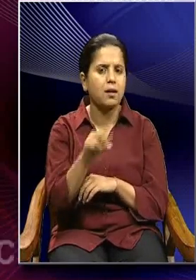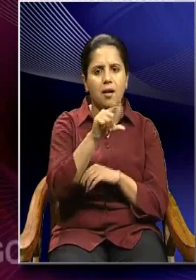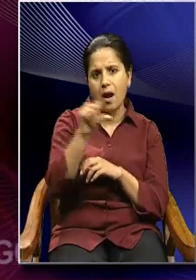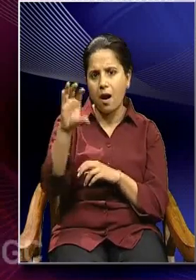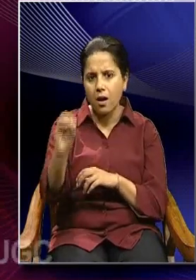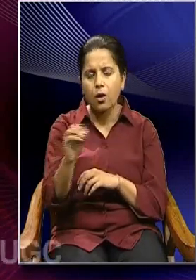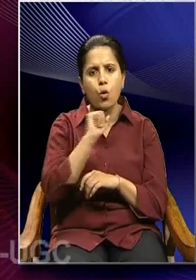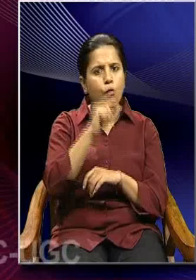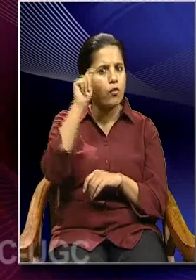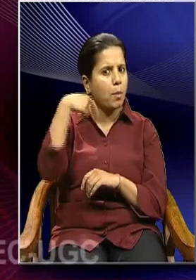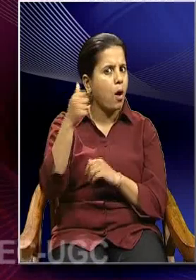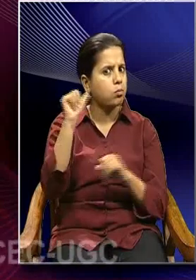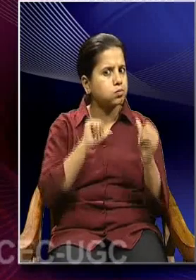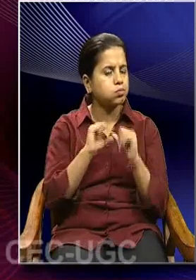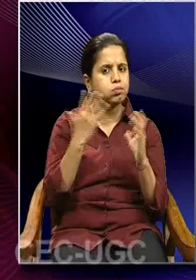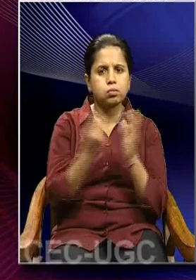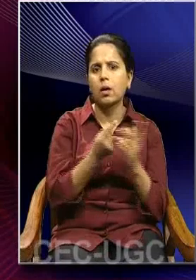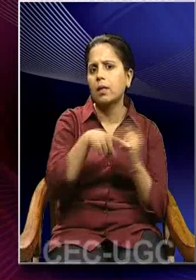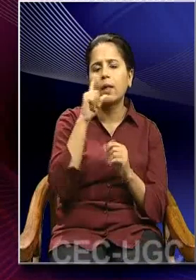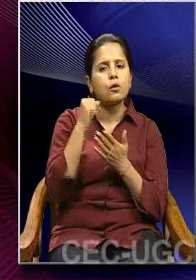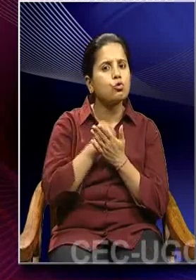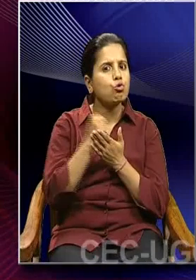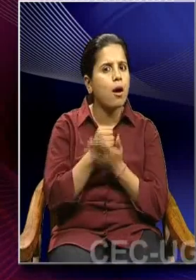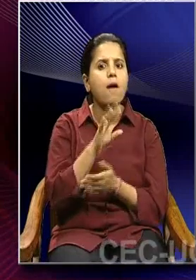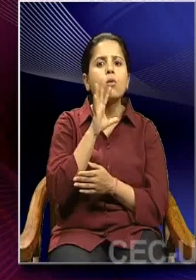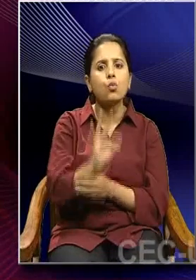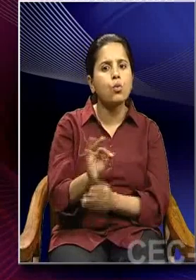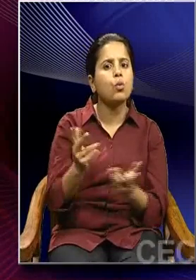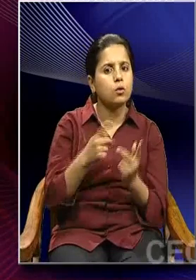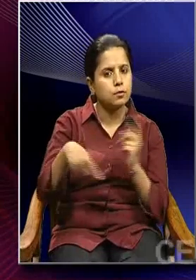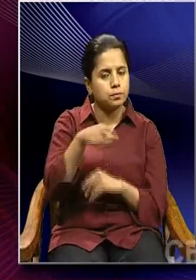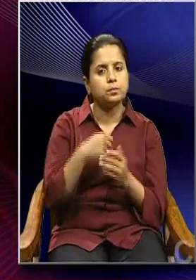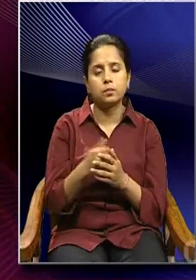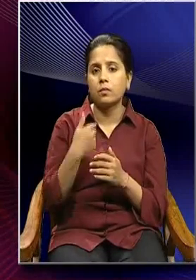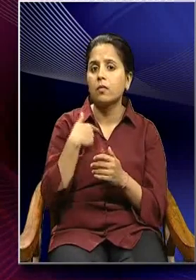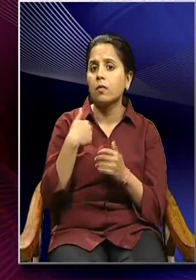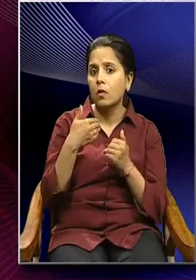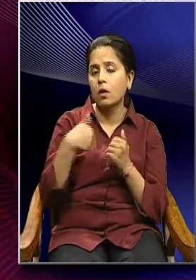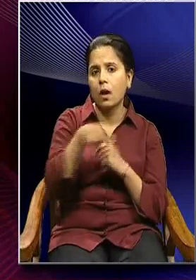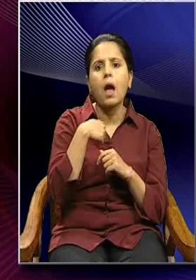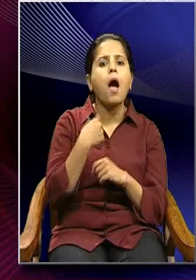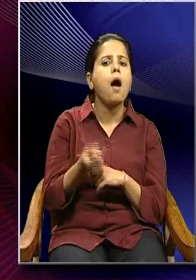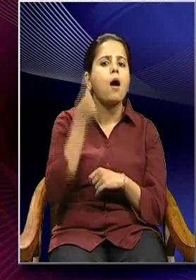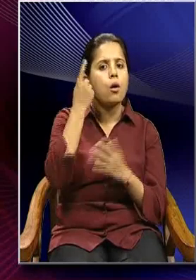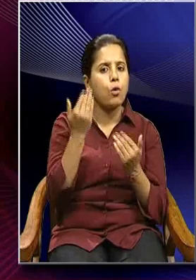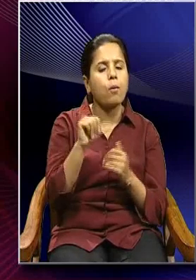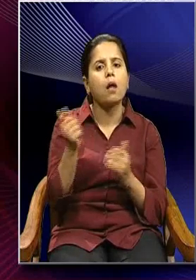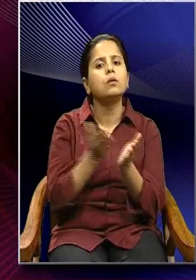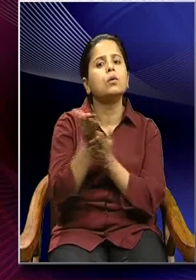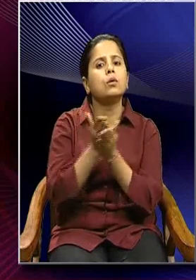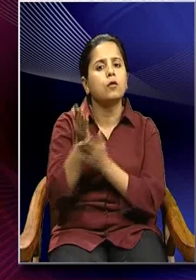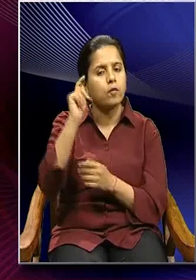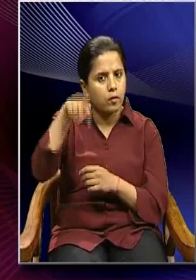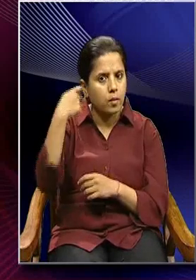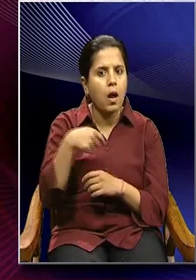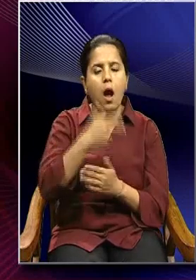how these filmmakers, they were also trying to deal with the kind of a reality. So we will be able to understand the alternative cinema, art